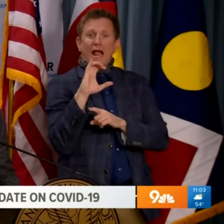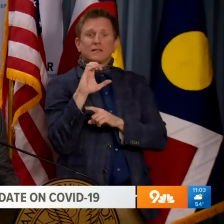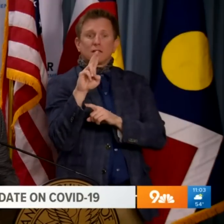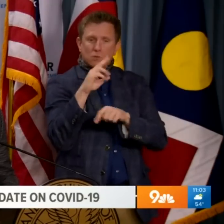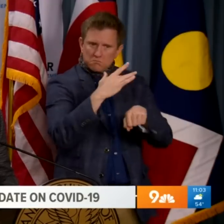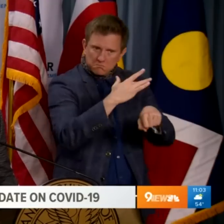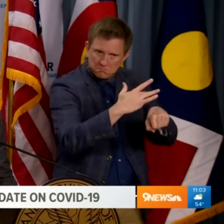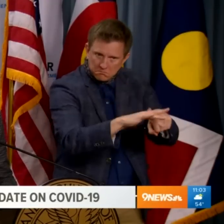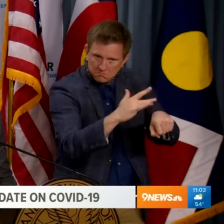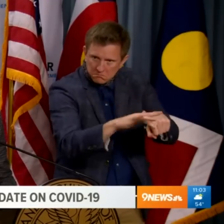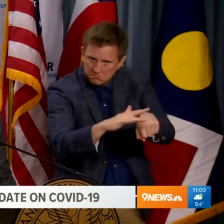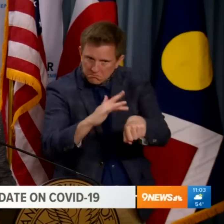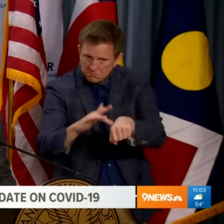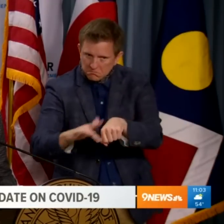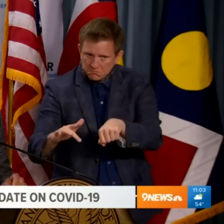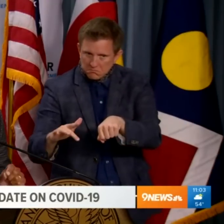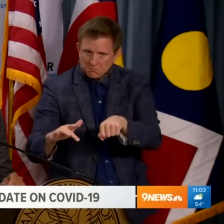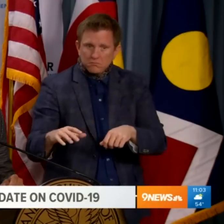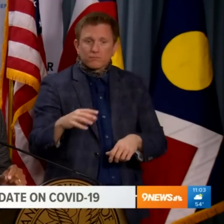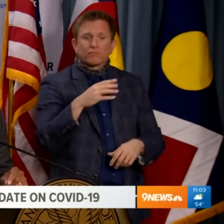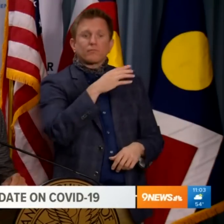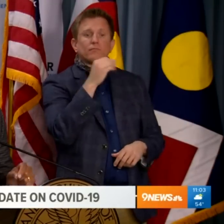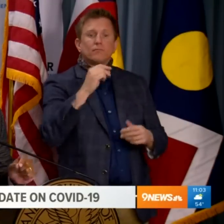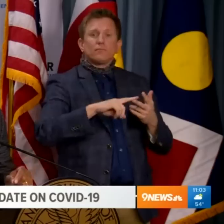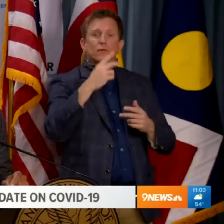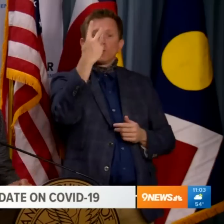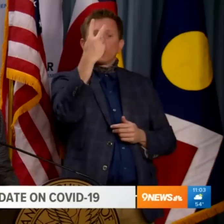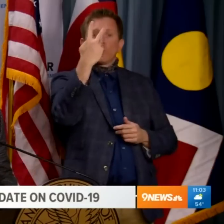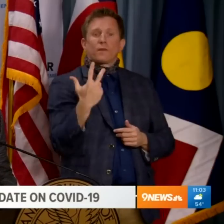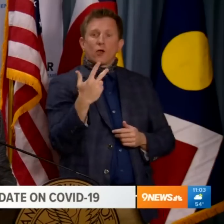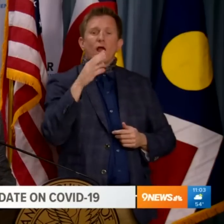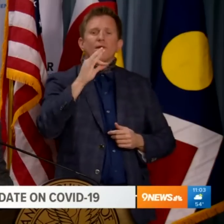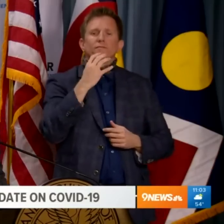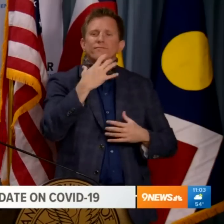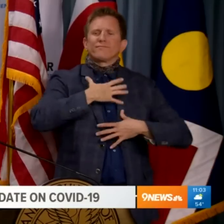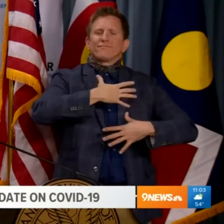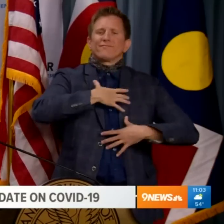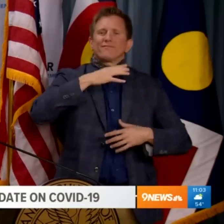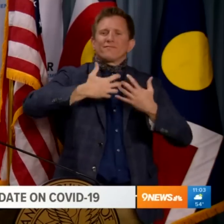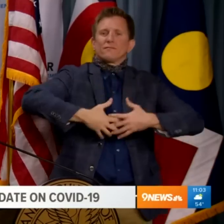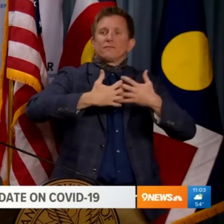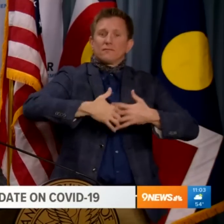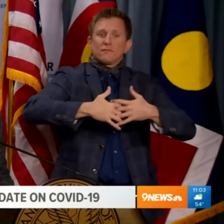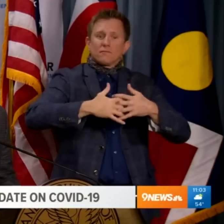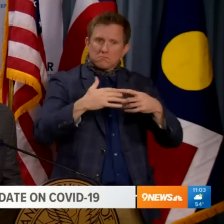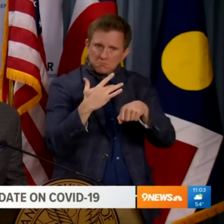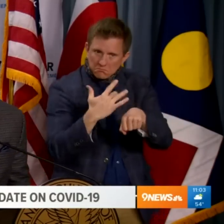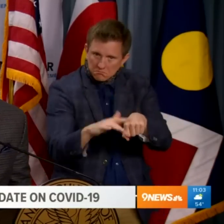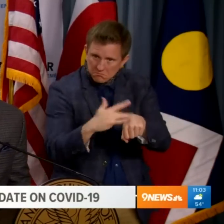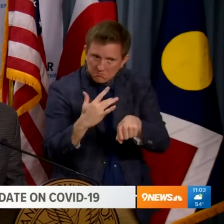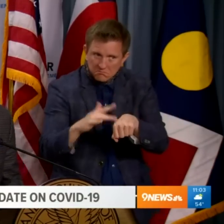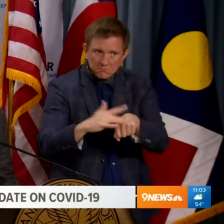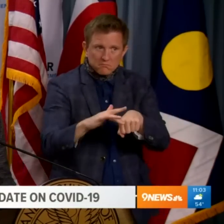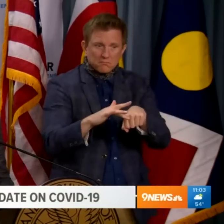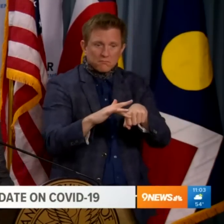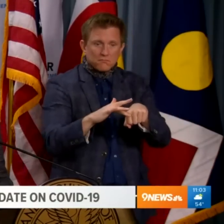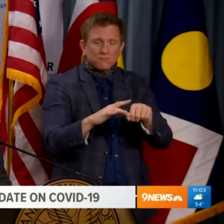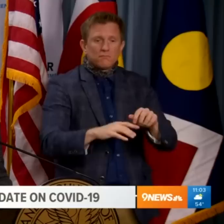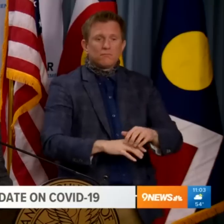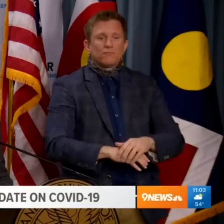up with demand. About 80% of all hospital beds are available. One-third of ICU beds are